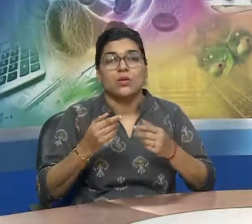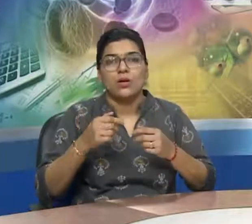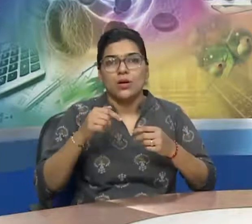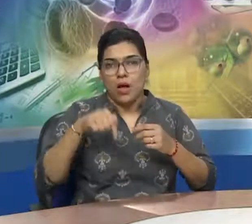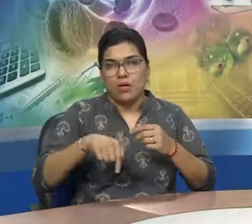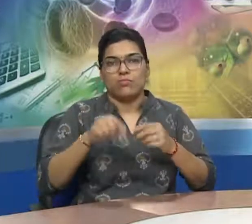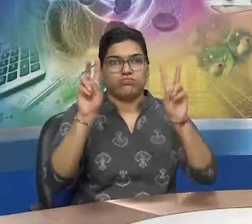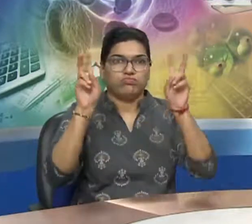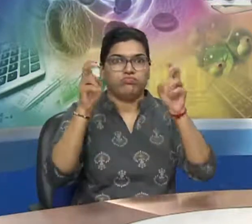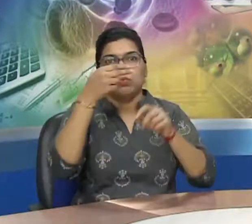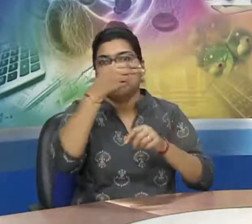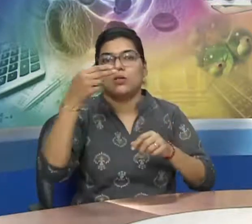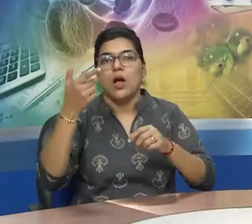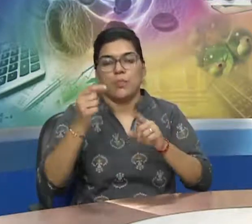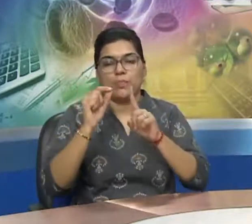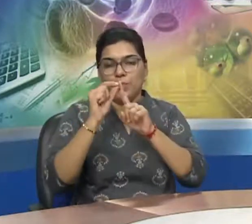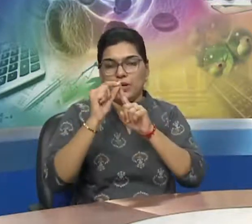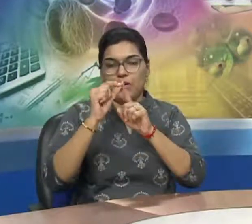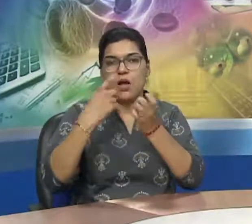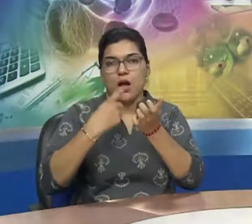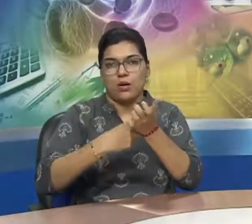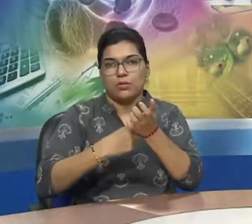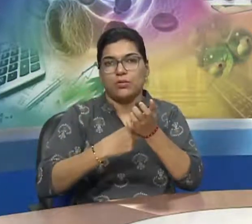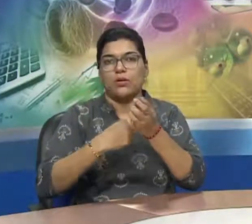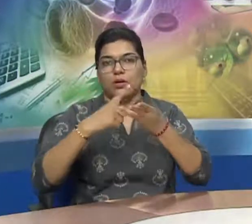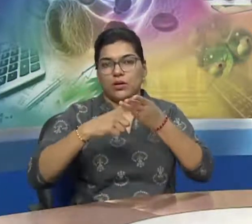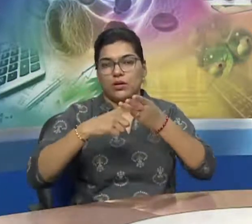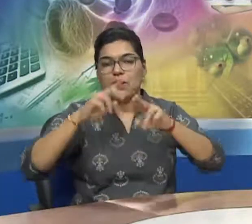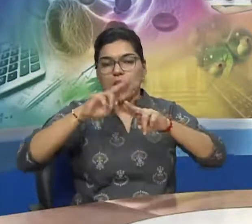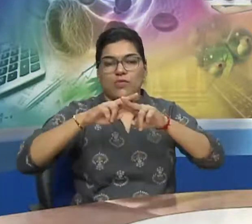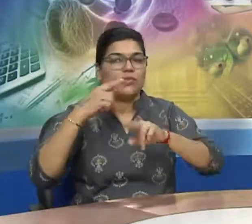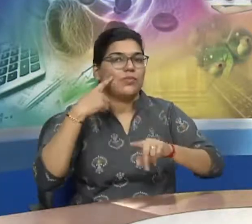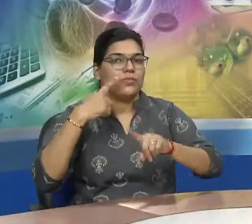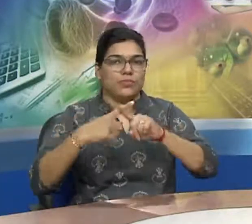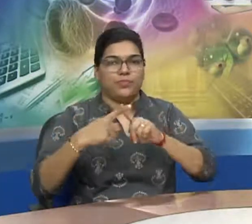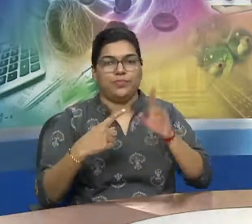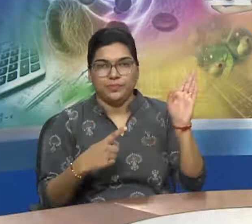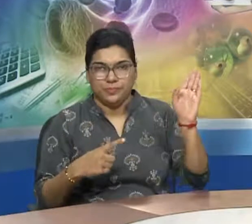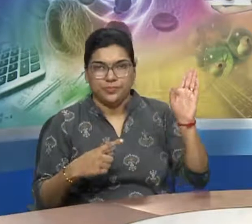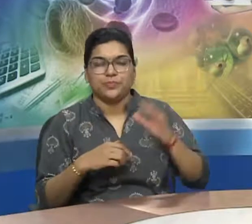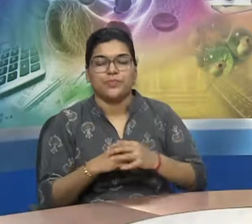the lesson. In this we will be learning prefix.